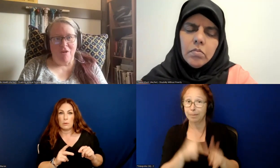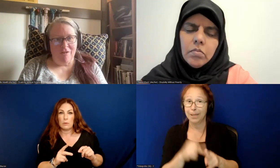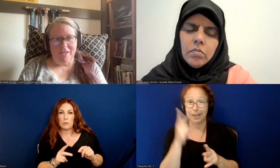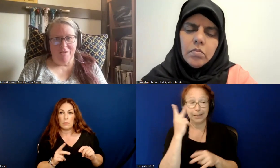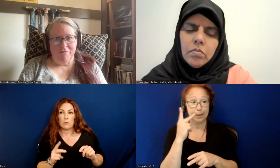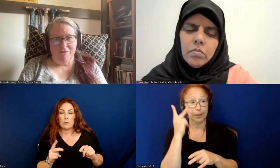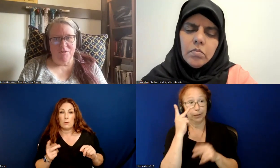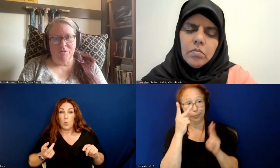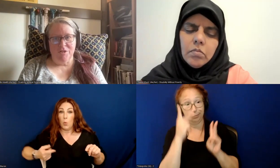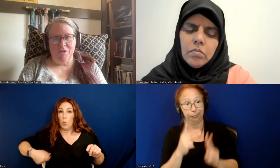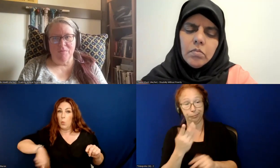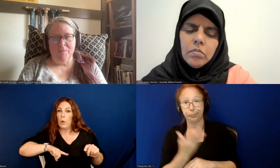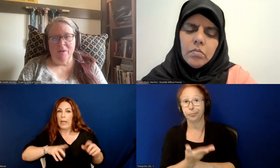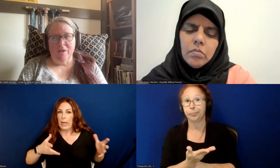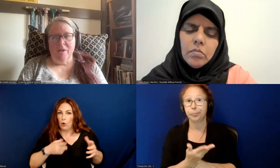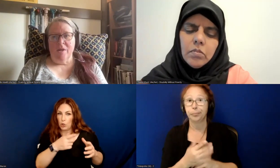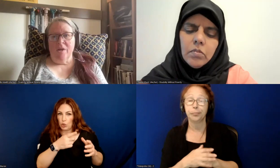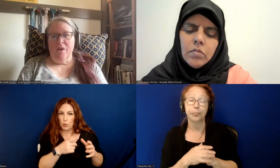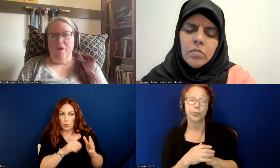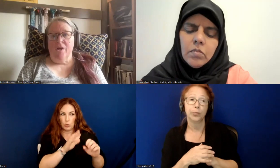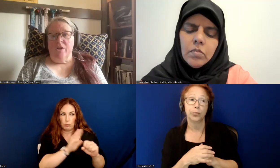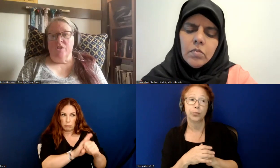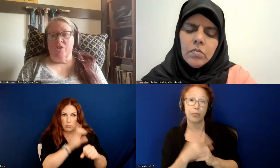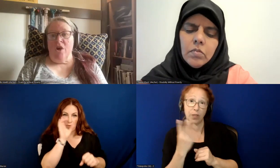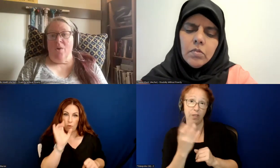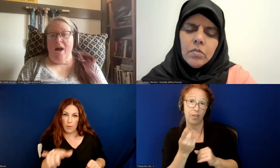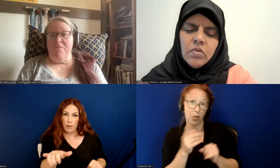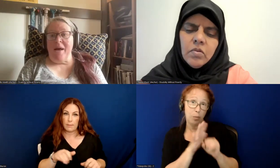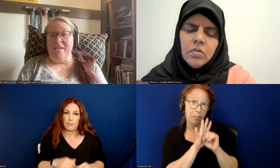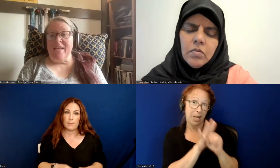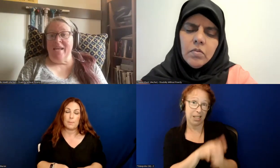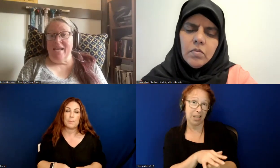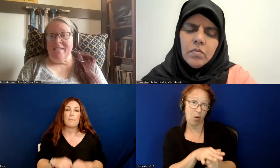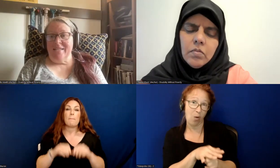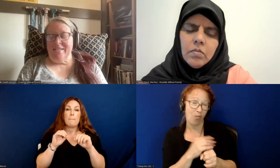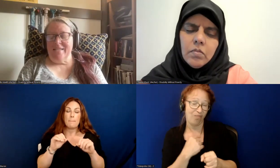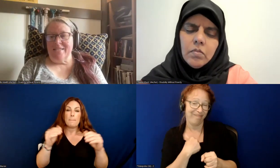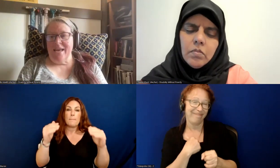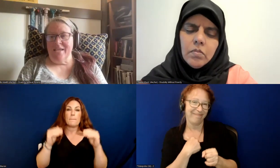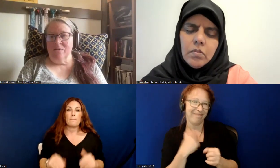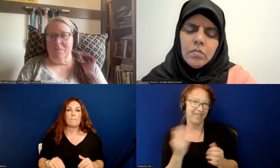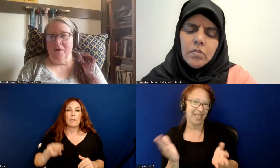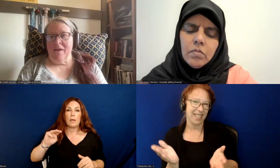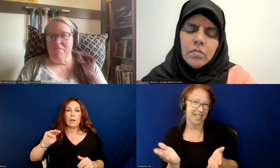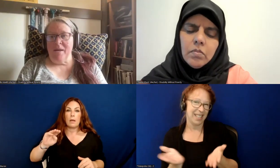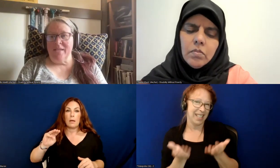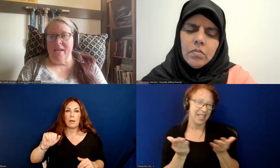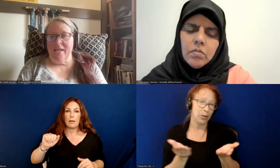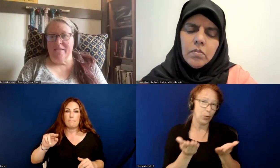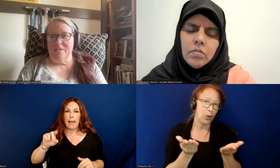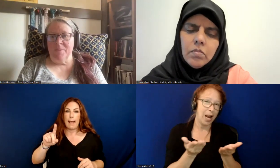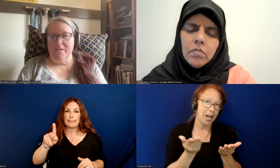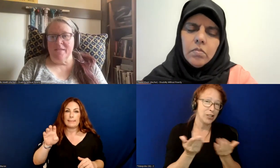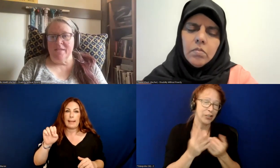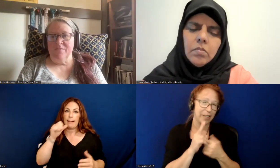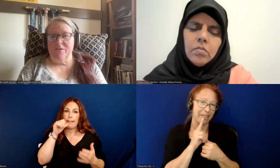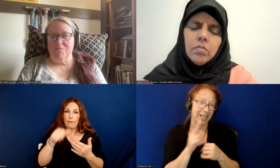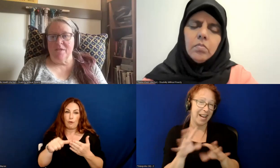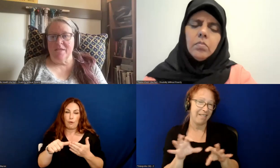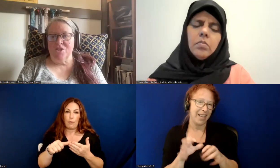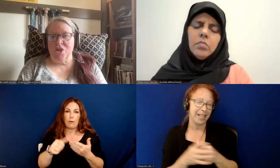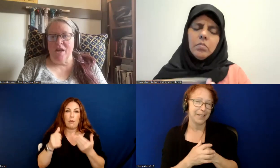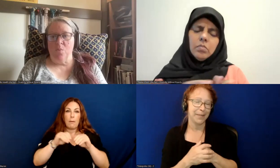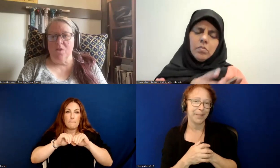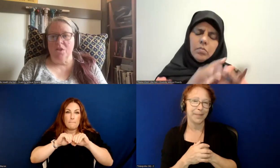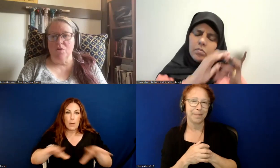would strongly encourage you to do. So, have mandate letters, here's a technical one, have mandate letters been delivered